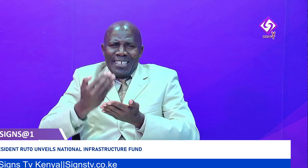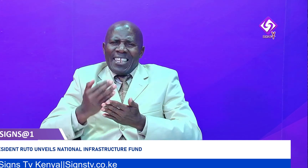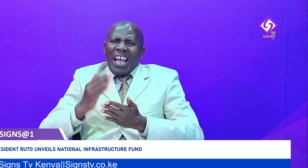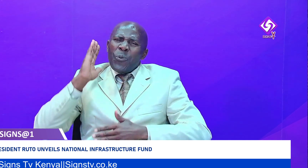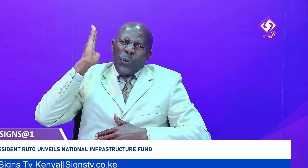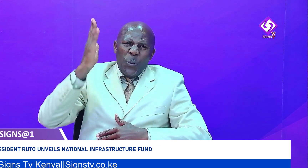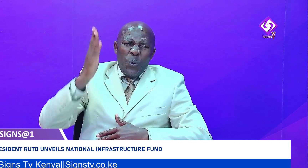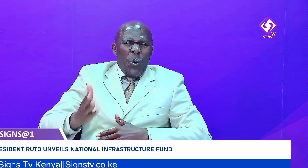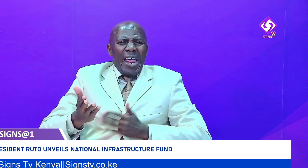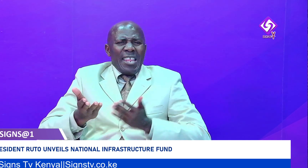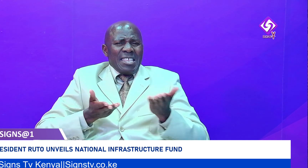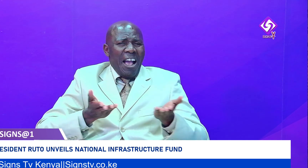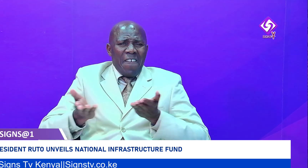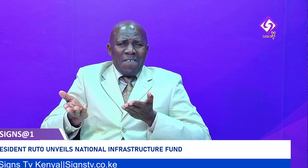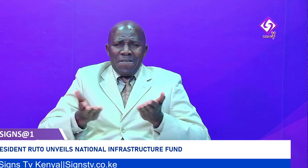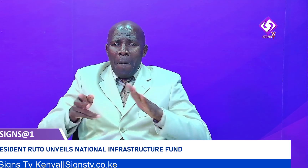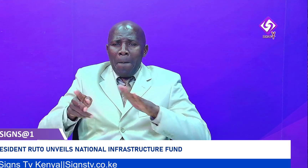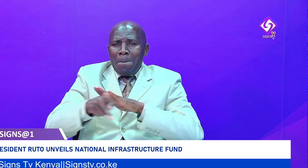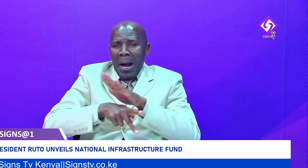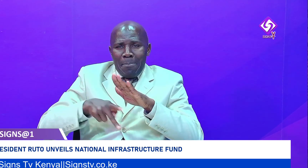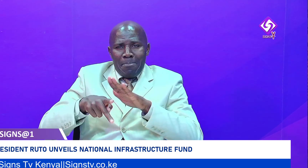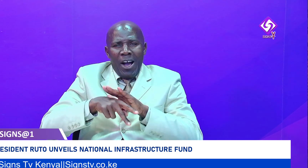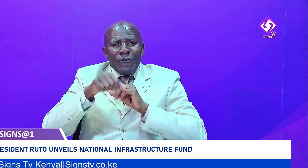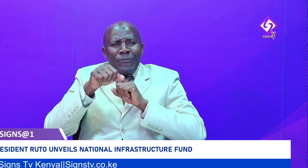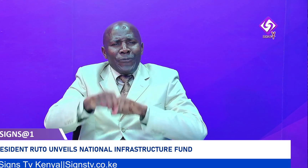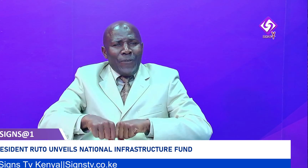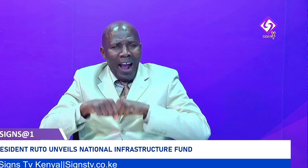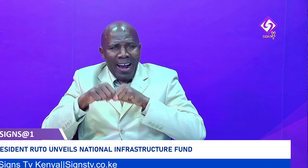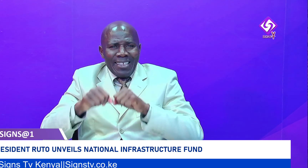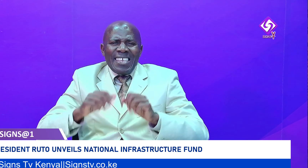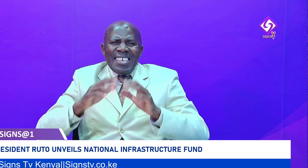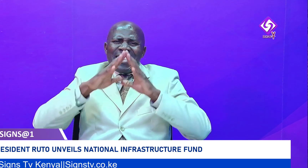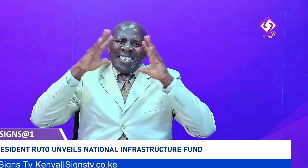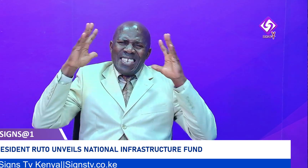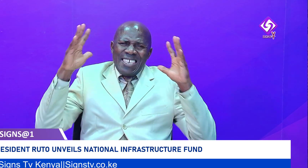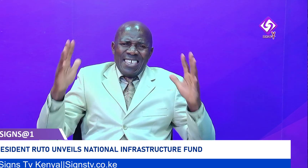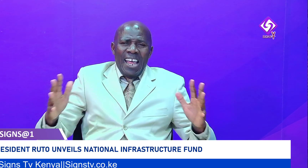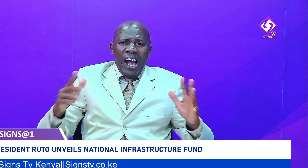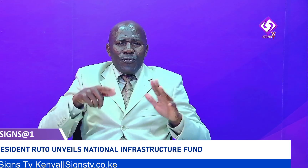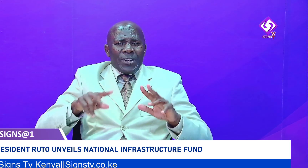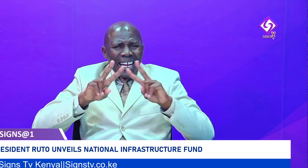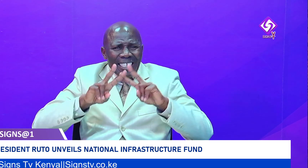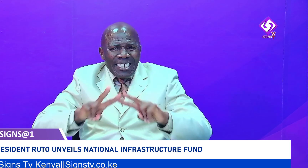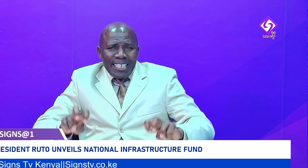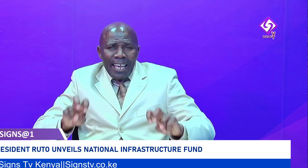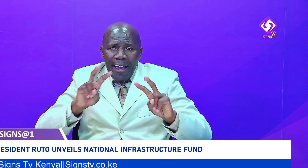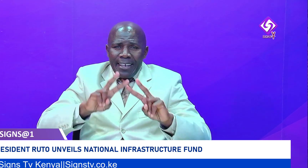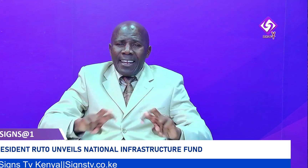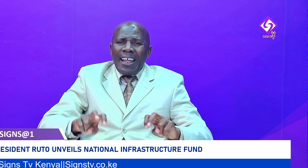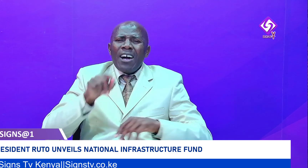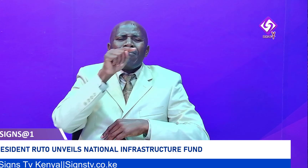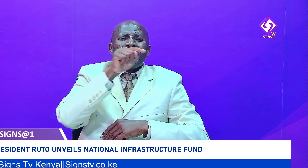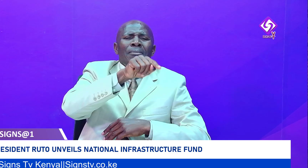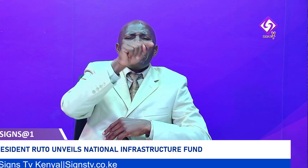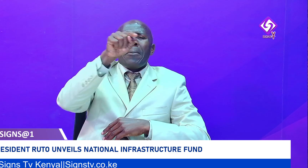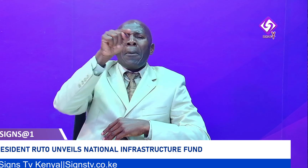The fund will serve as the primary vehicle for large-scale investments across critical